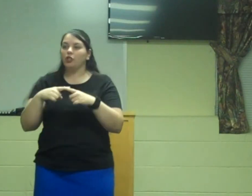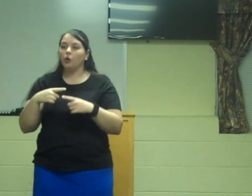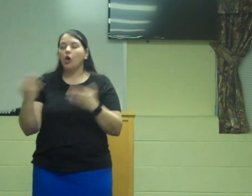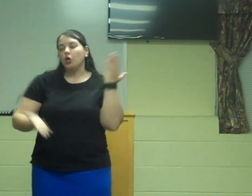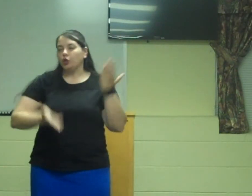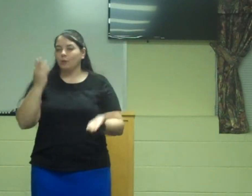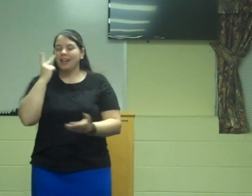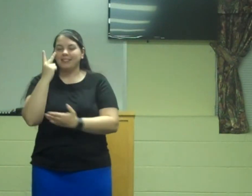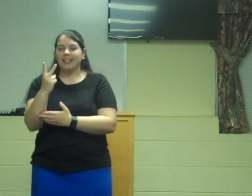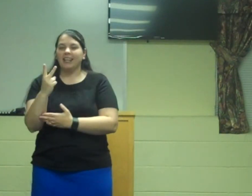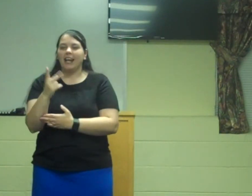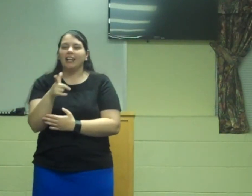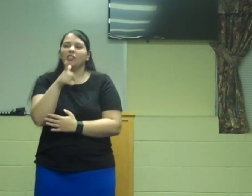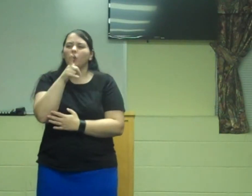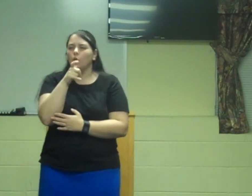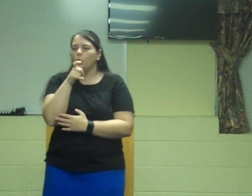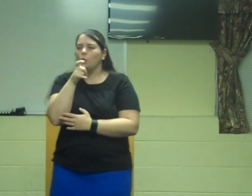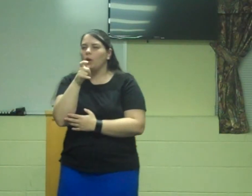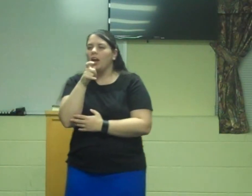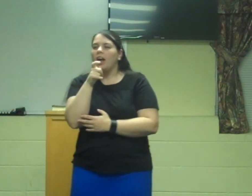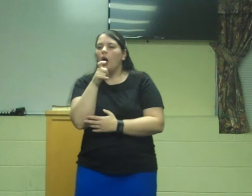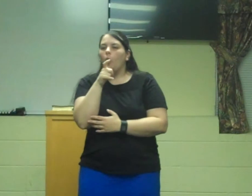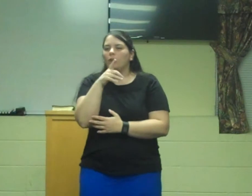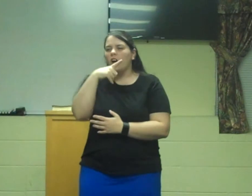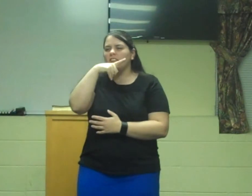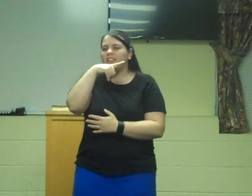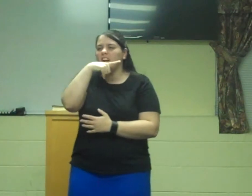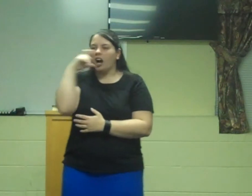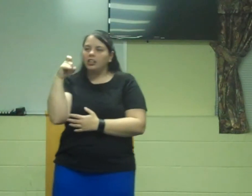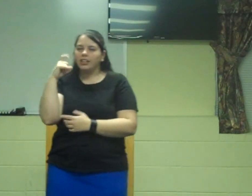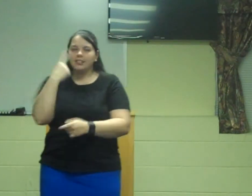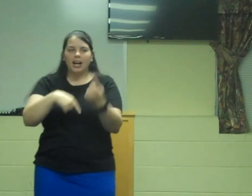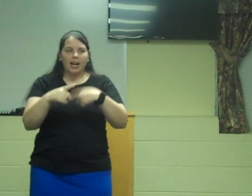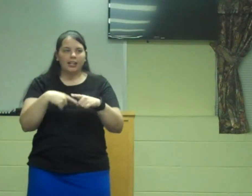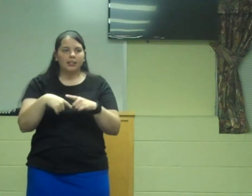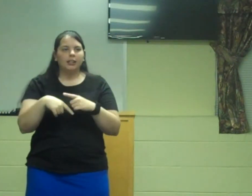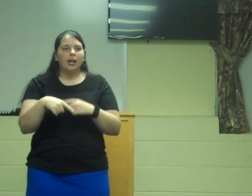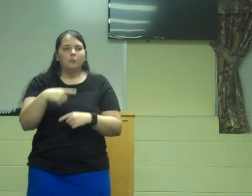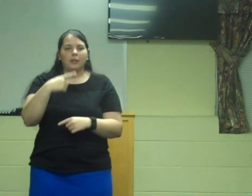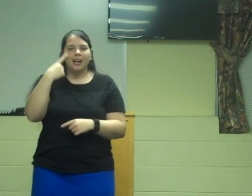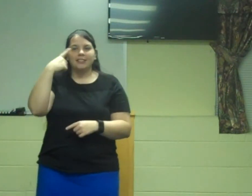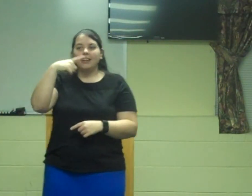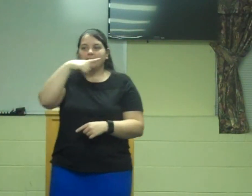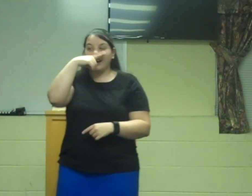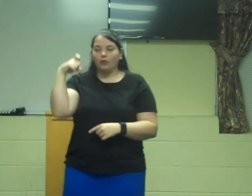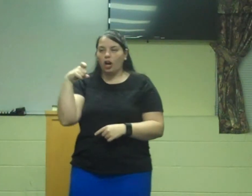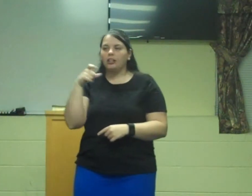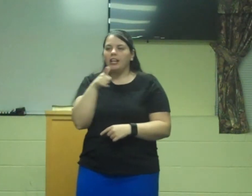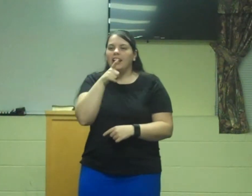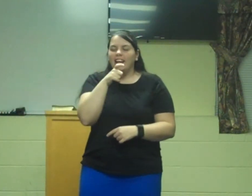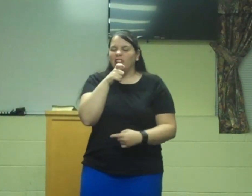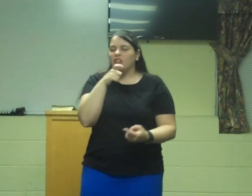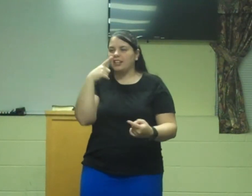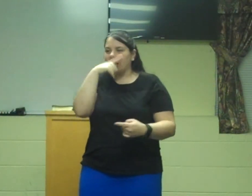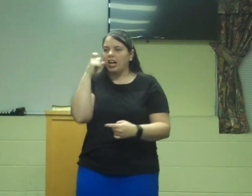too. You may see, and it's who. We call it the ugly sign because the sign for ugly, it looks kind of